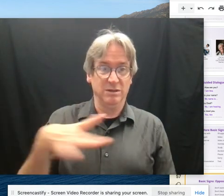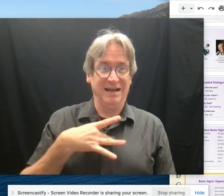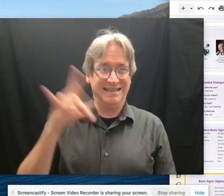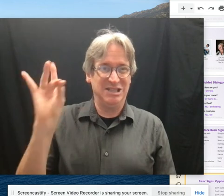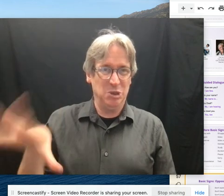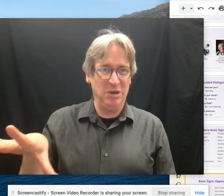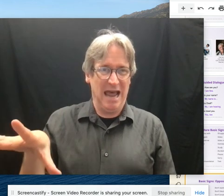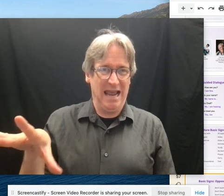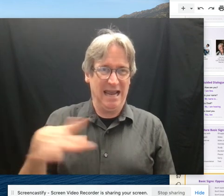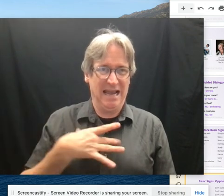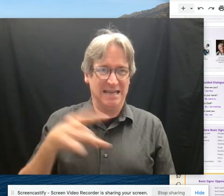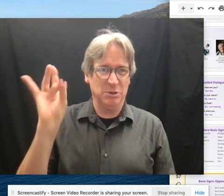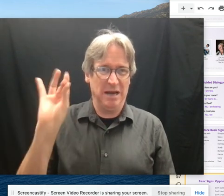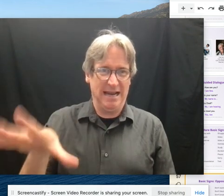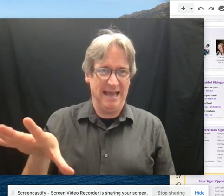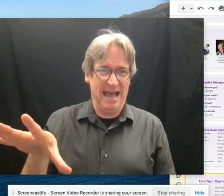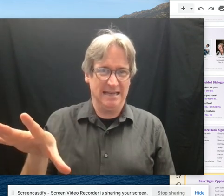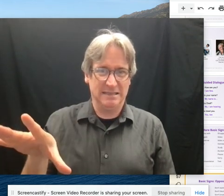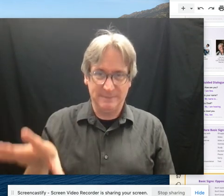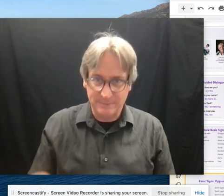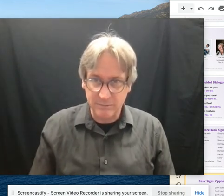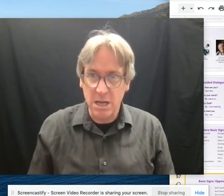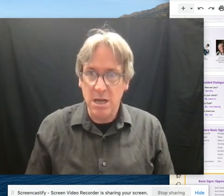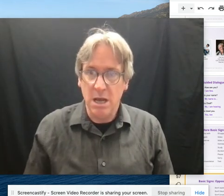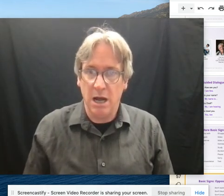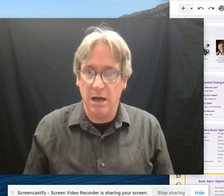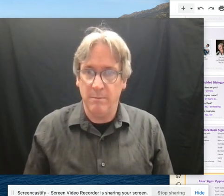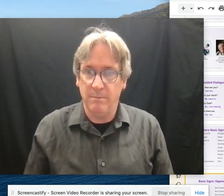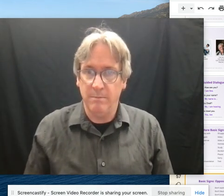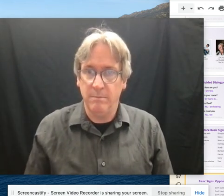ew, I don't like that.